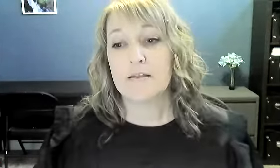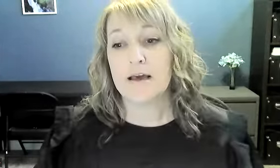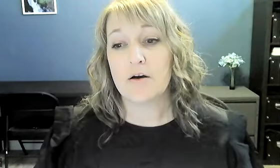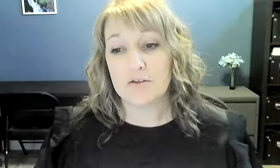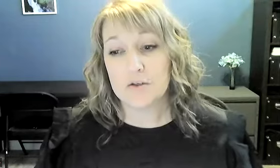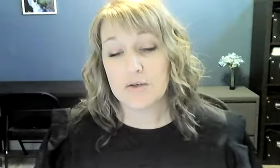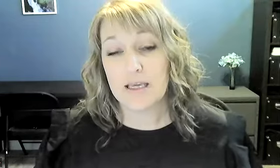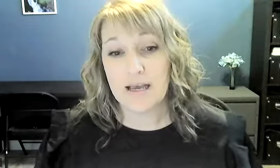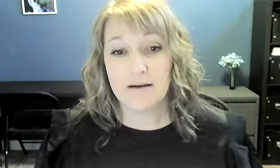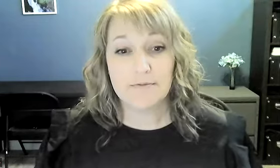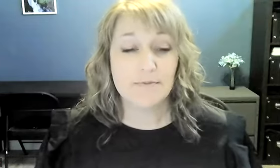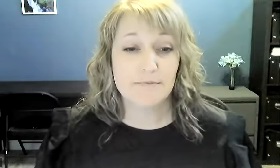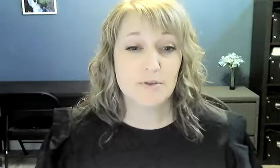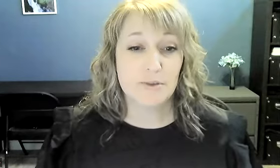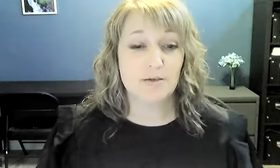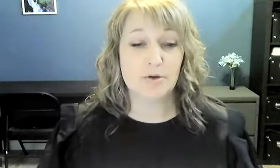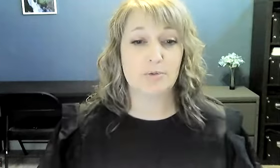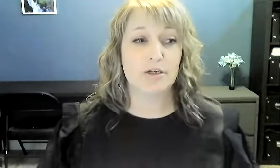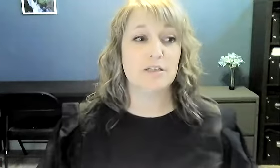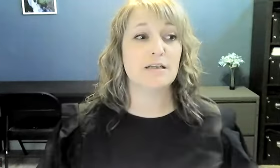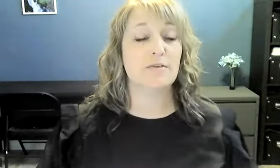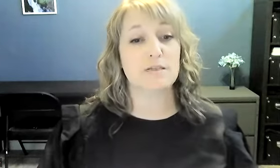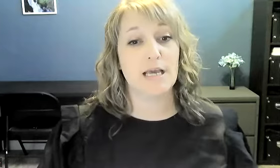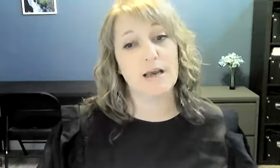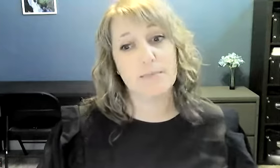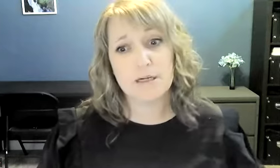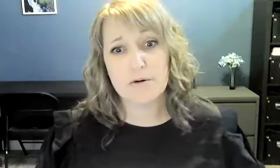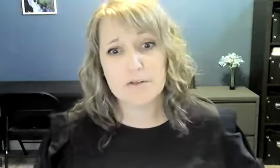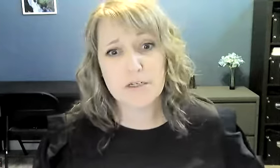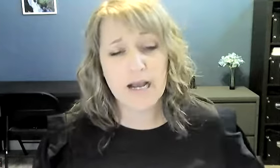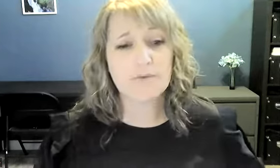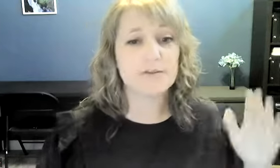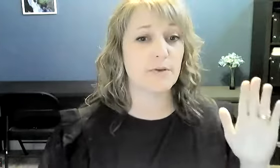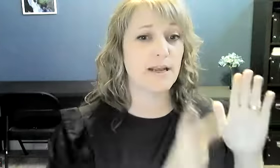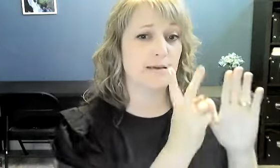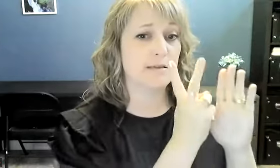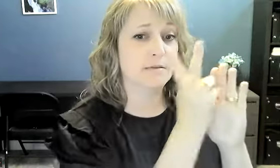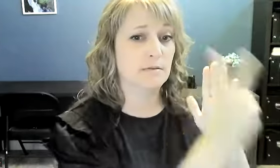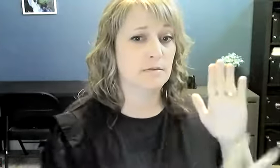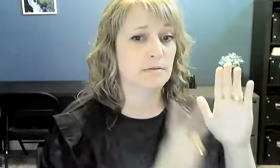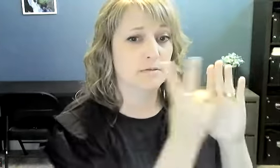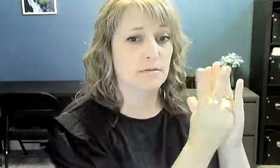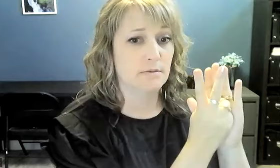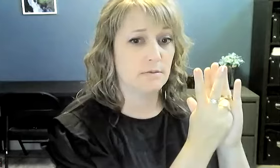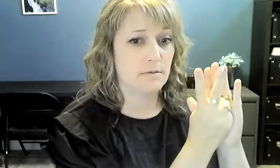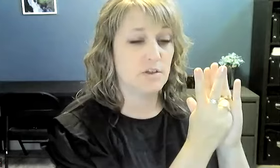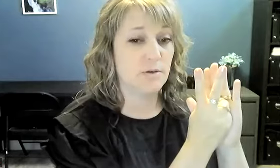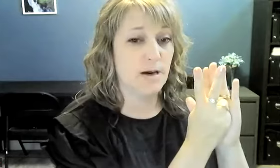That also can have numerical incorporation. If you say, I'm going to come over to your house for the next 2